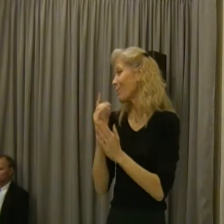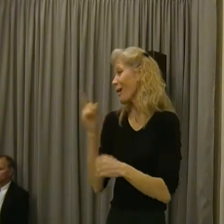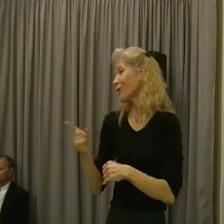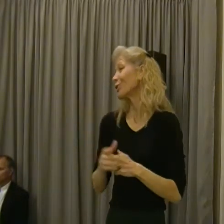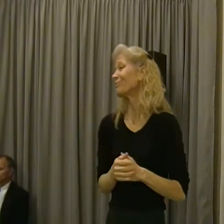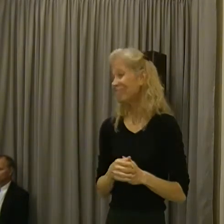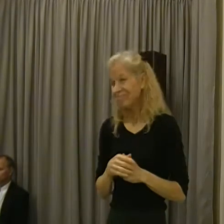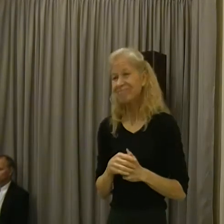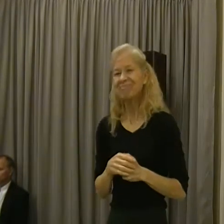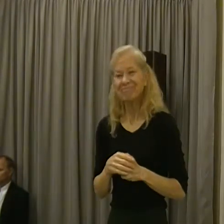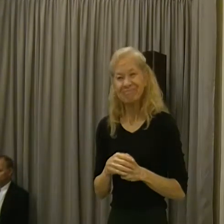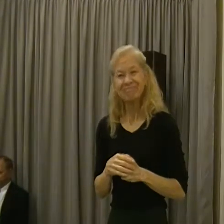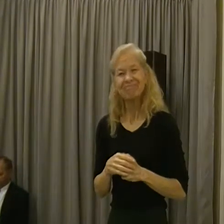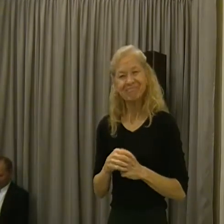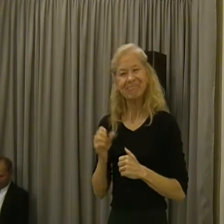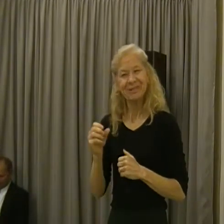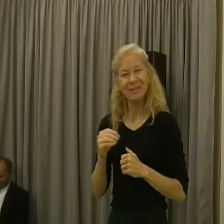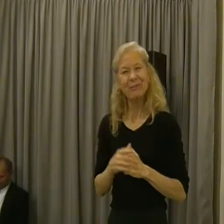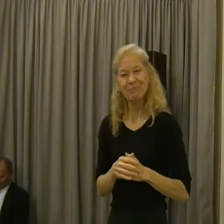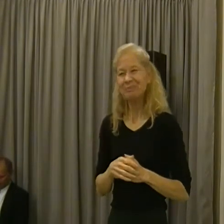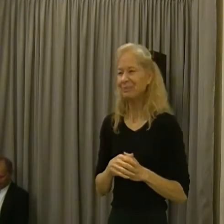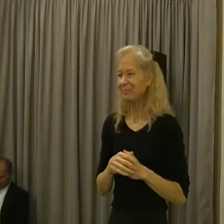If not, we'll go ahead and move on.